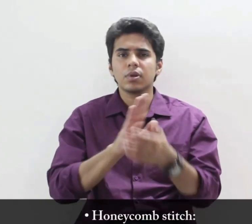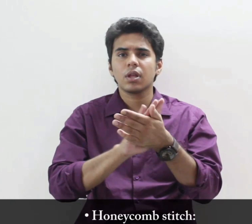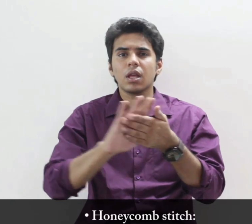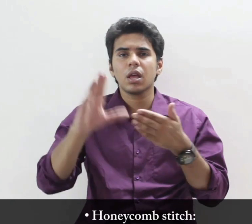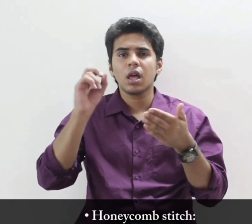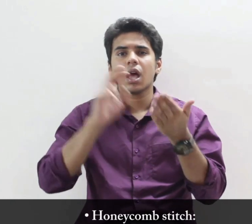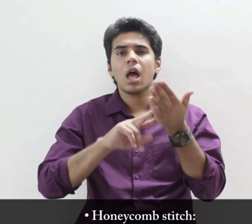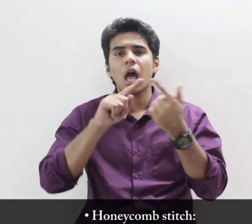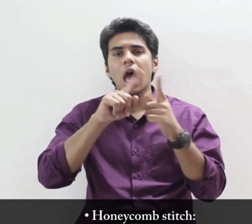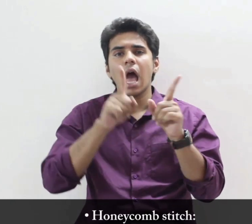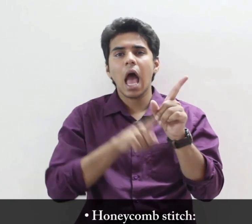Honeycomb stitch.